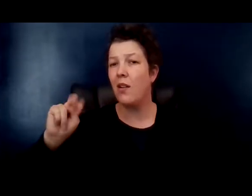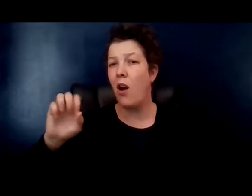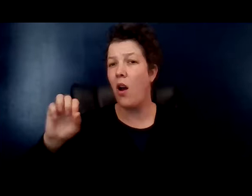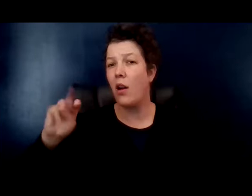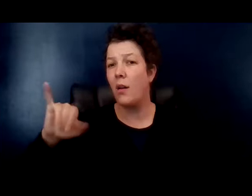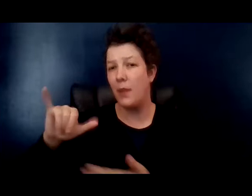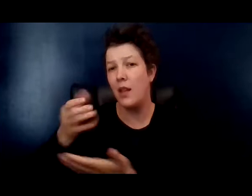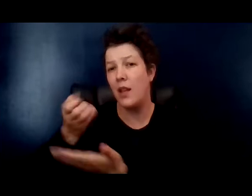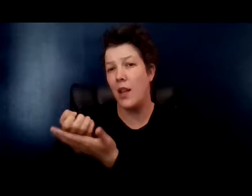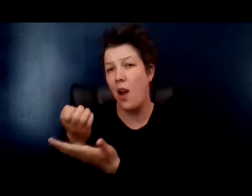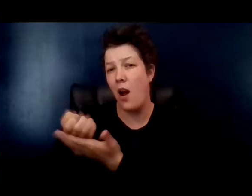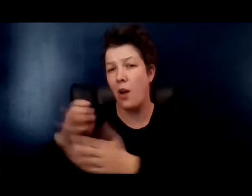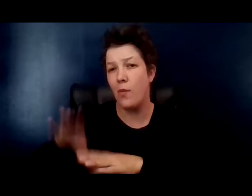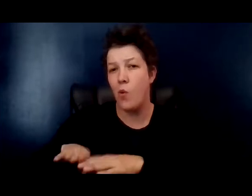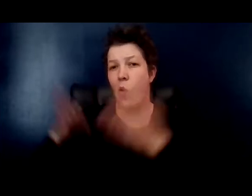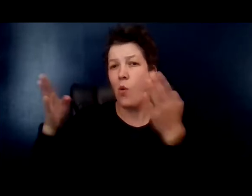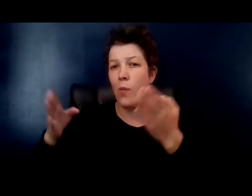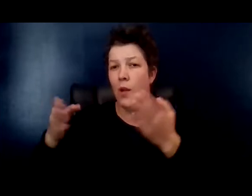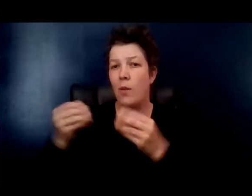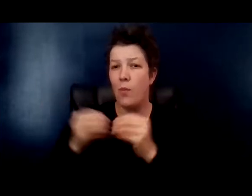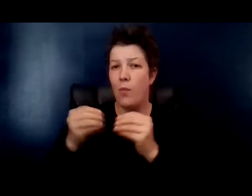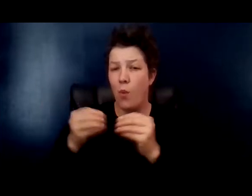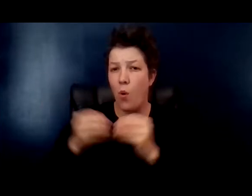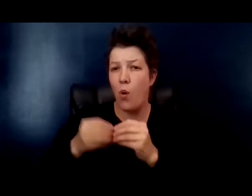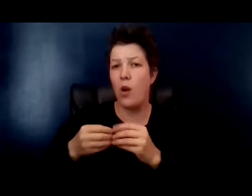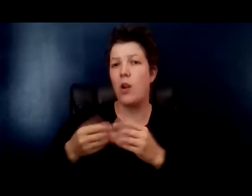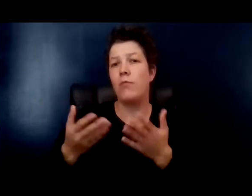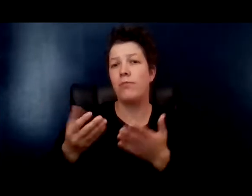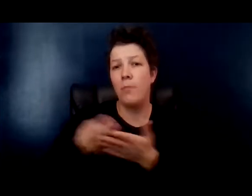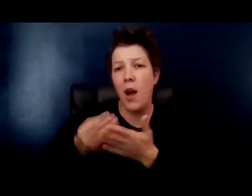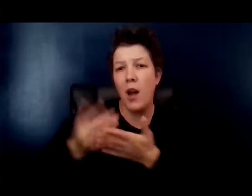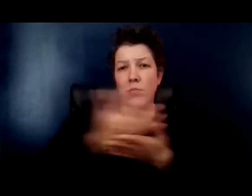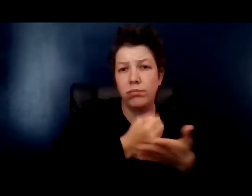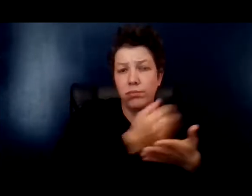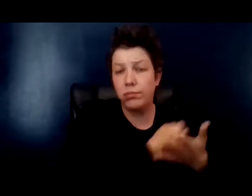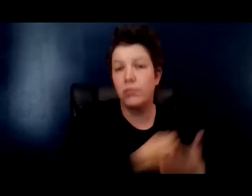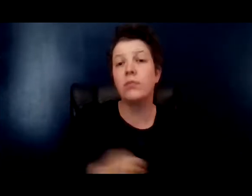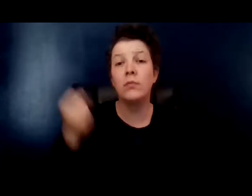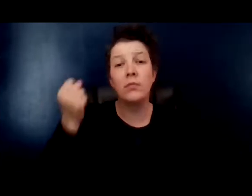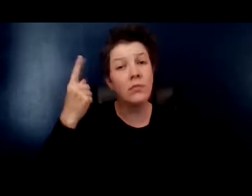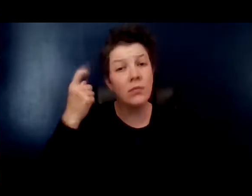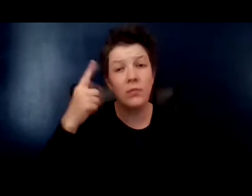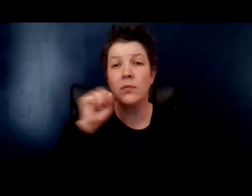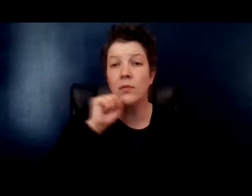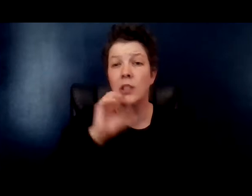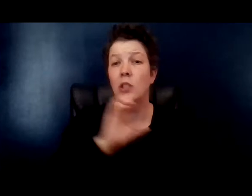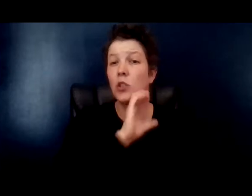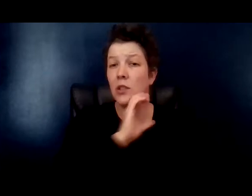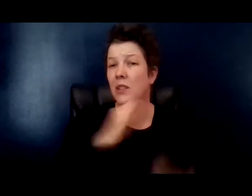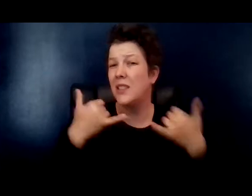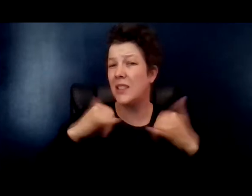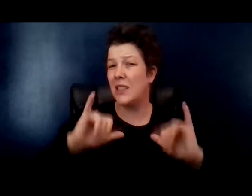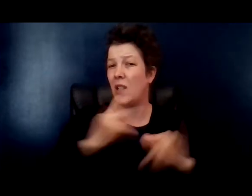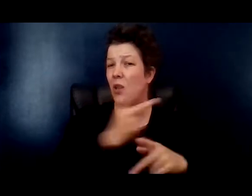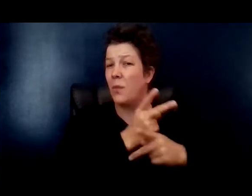of age and older must continue to be cautious. Social distancing is still extremely important,